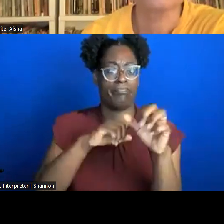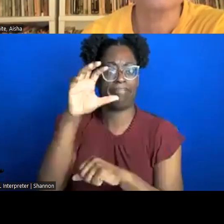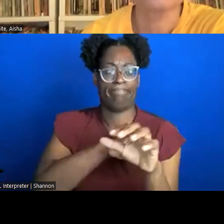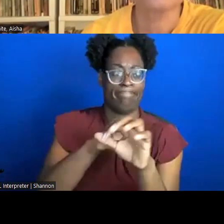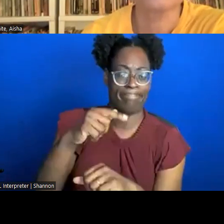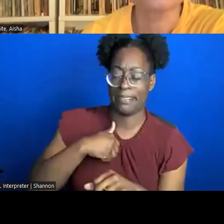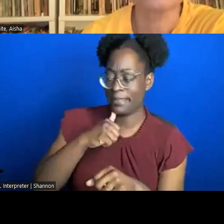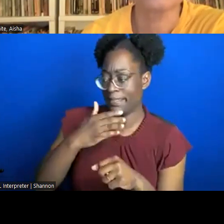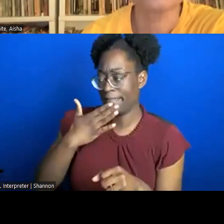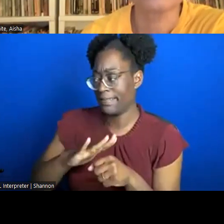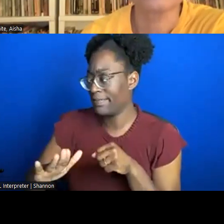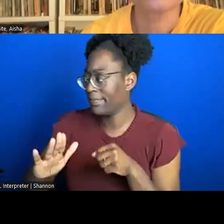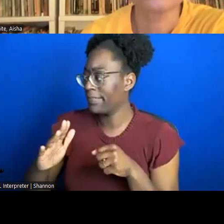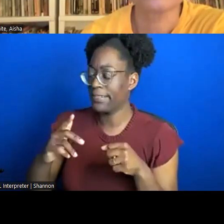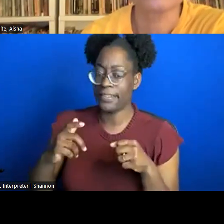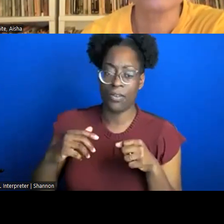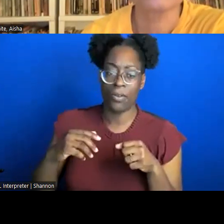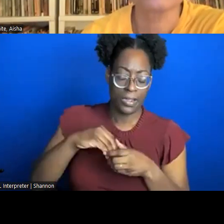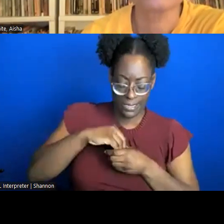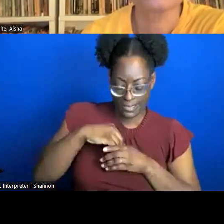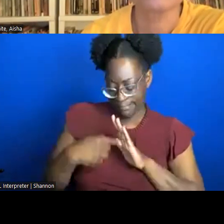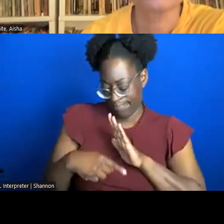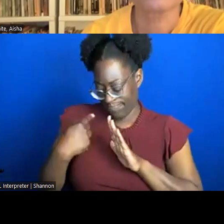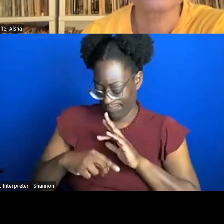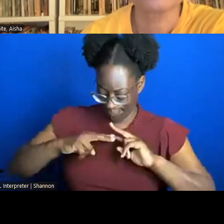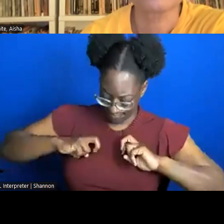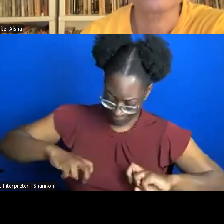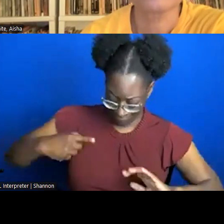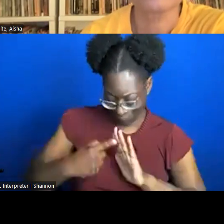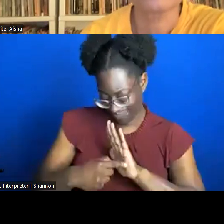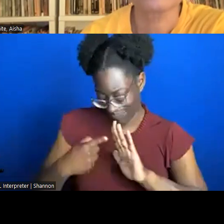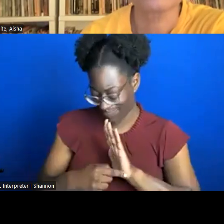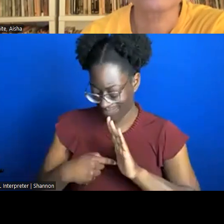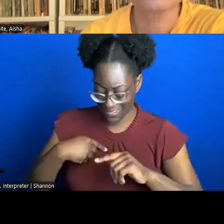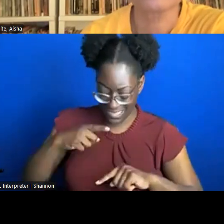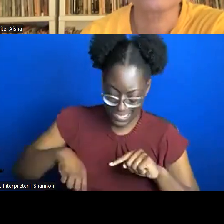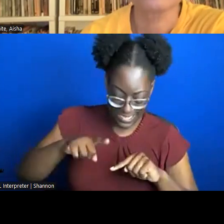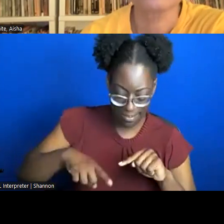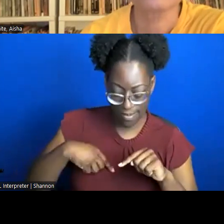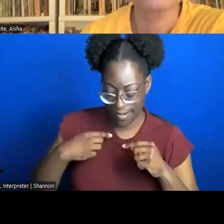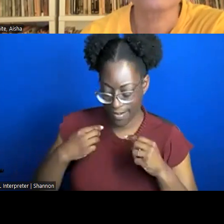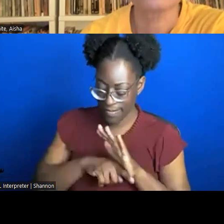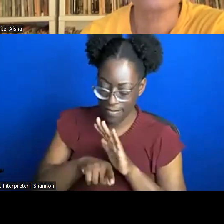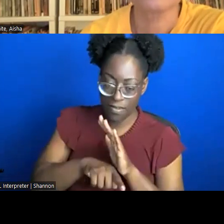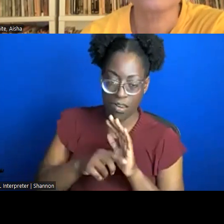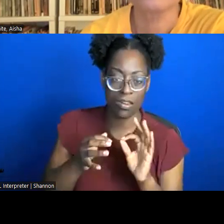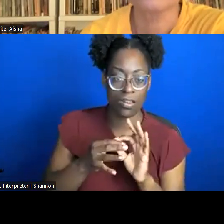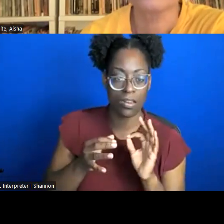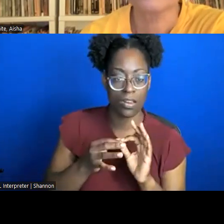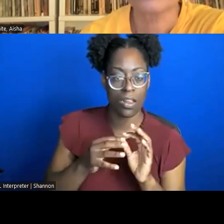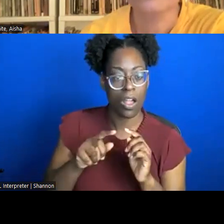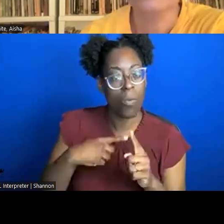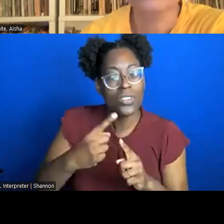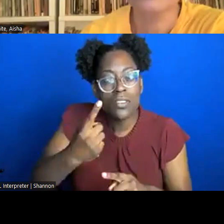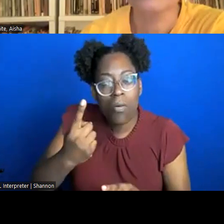that inner critic. But for someone that is meaningful to them, to say the words is such a powerful thing. And that's how